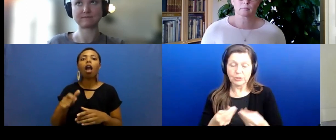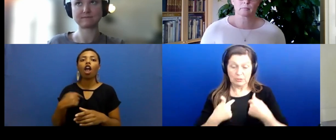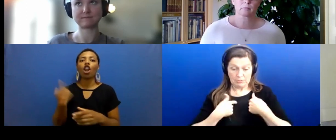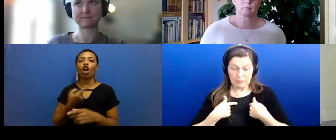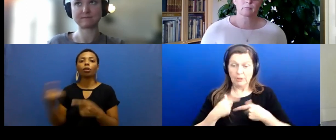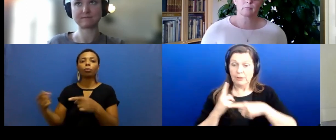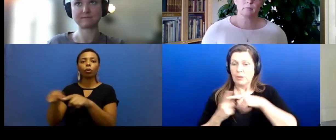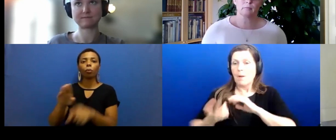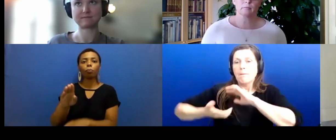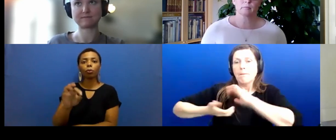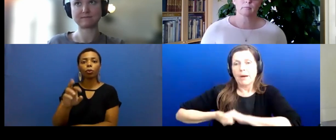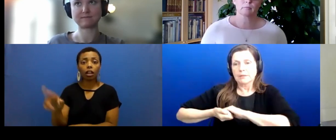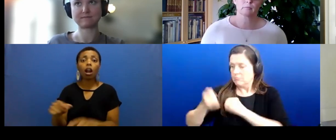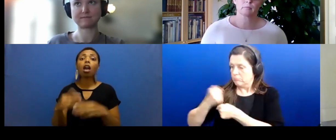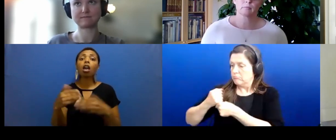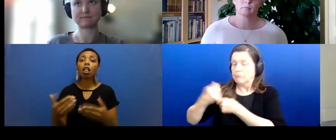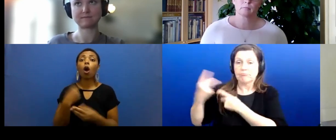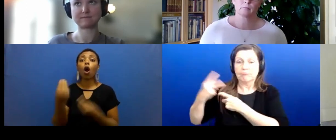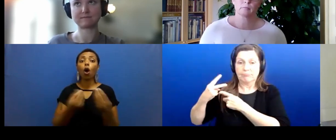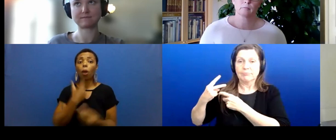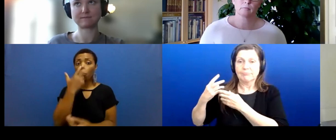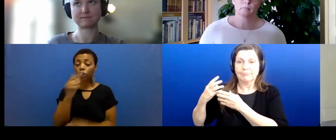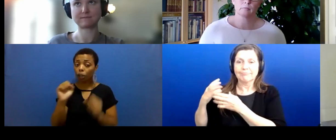So that, I think that would be possible. But I think